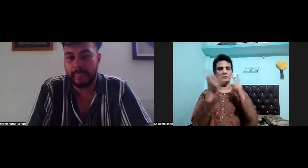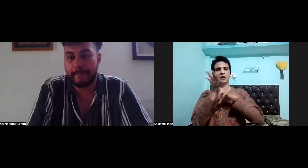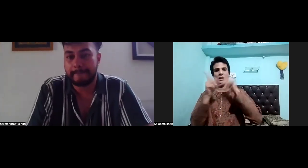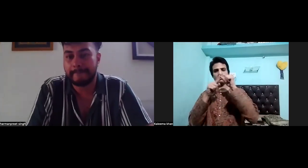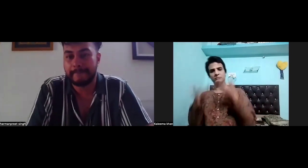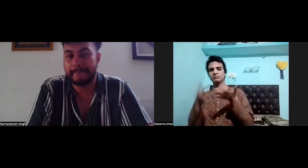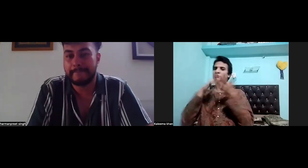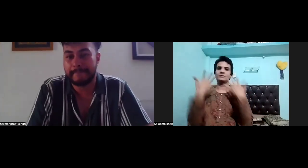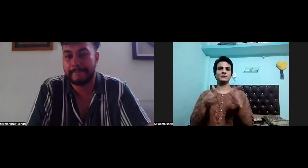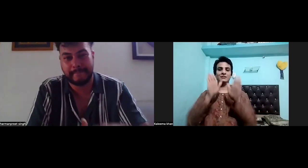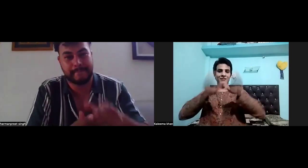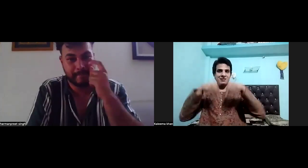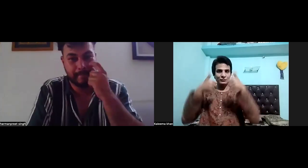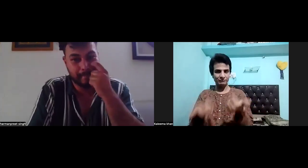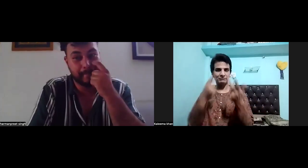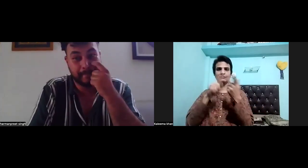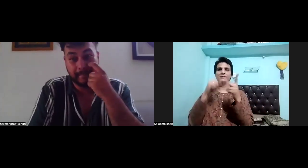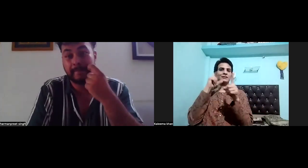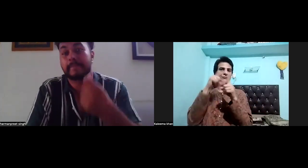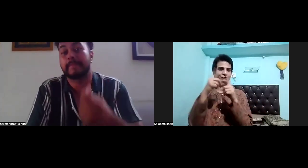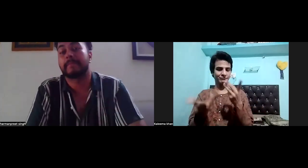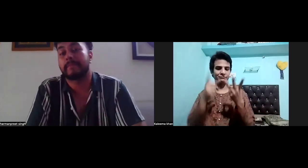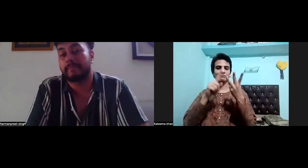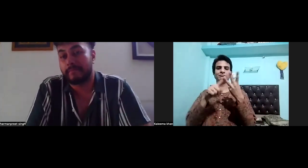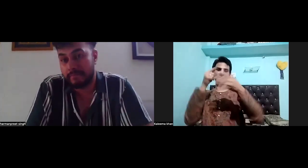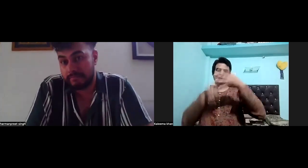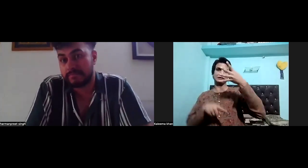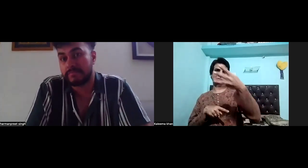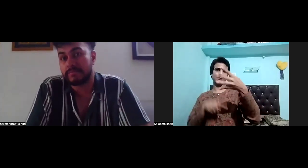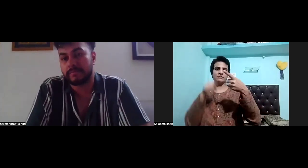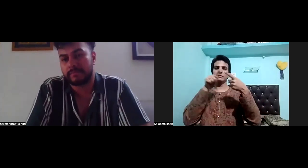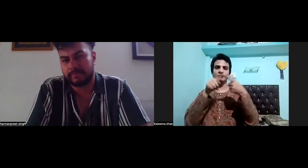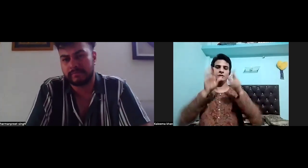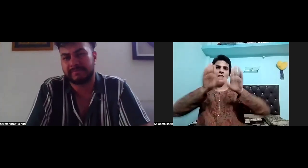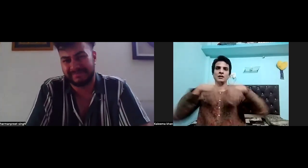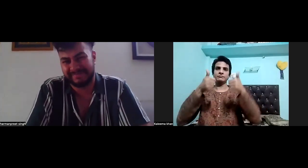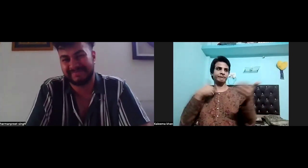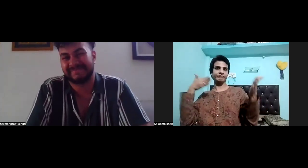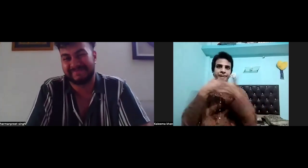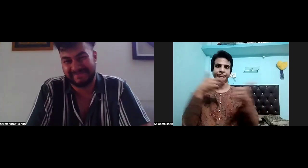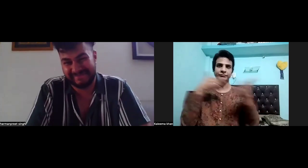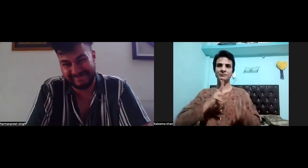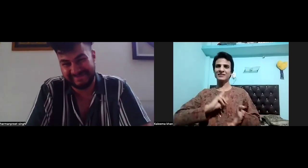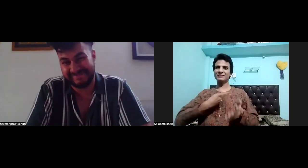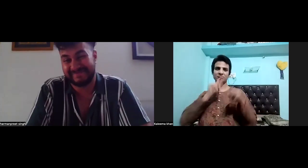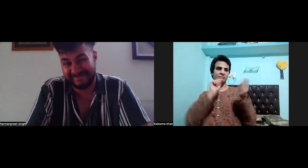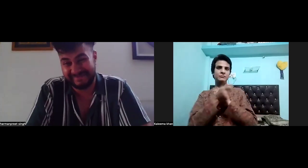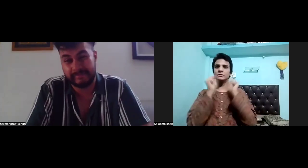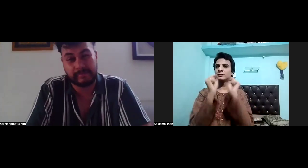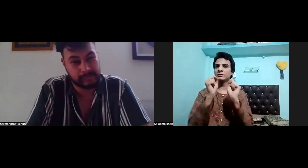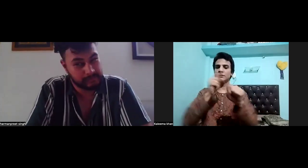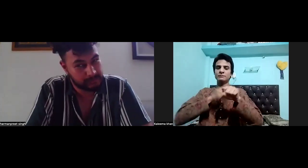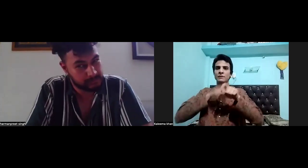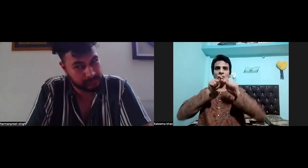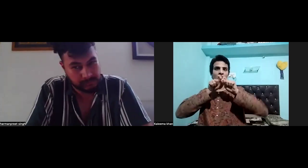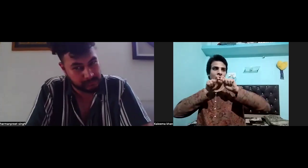I have experienced is either in Delhi, Madhya Pradesh, when you get your ID, Aadhaar card, and all these